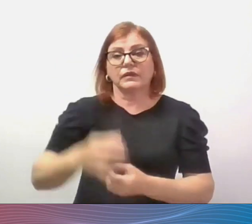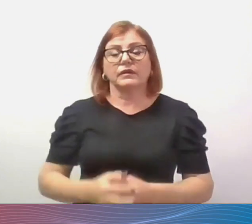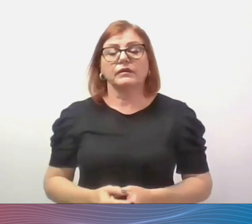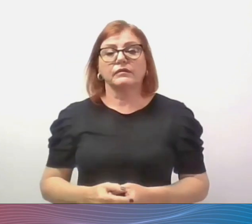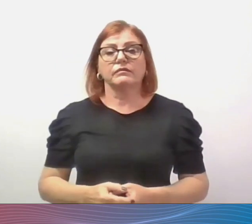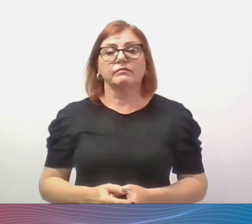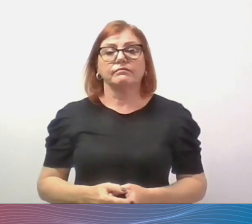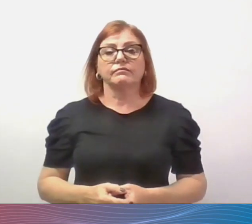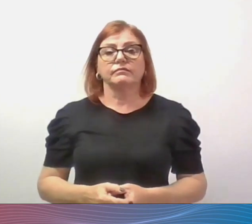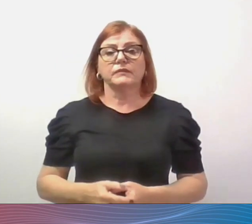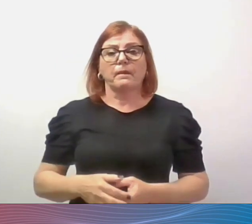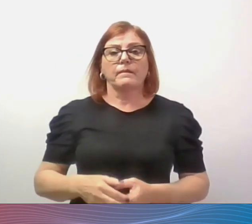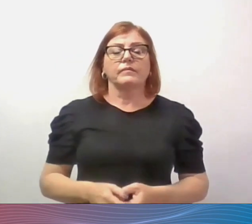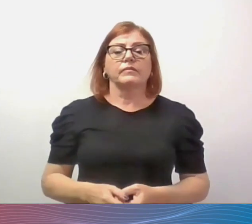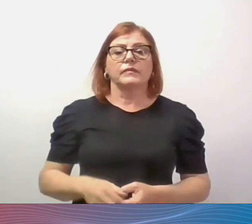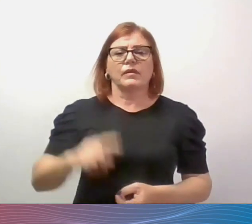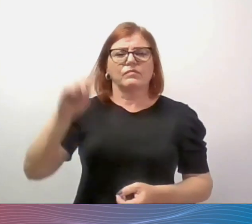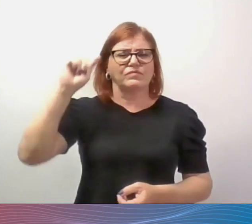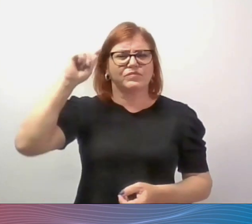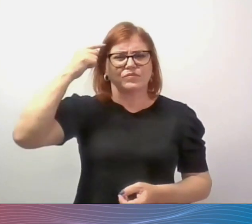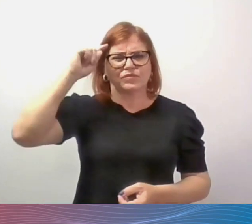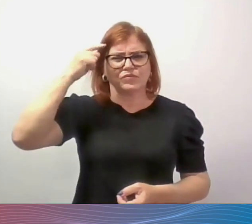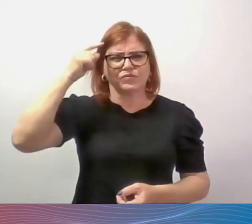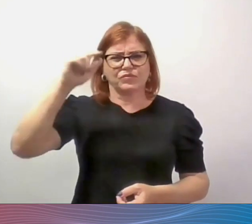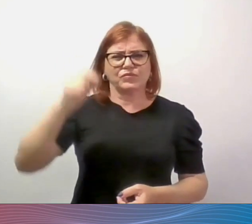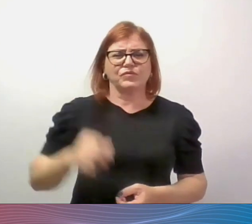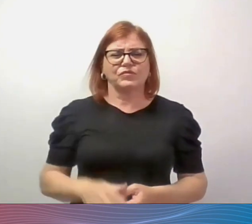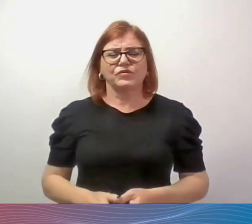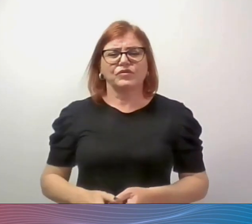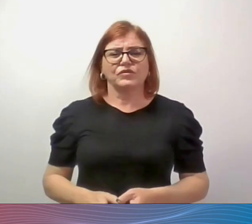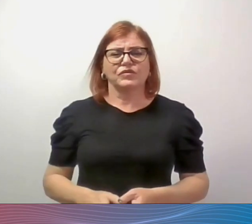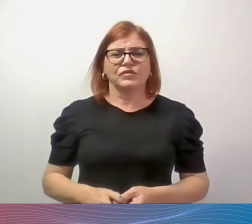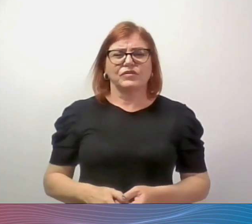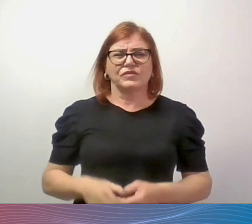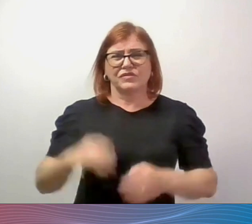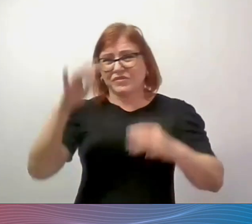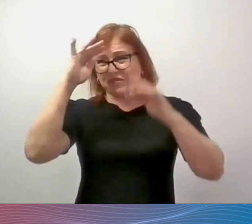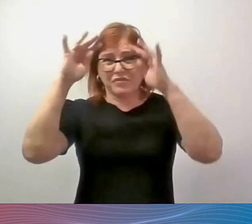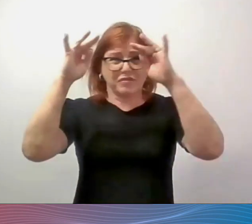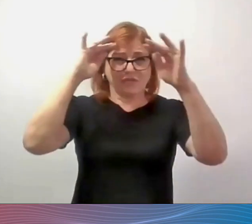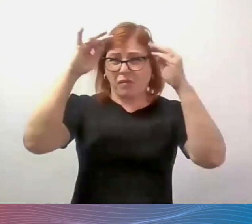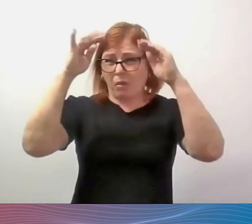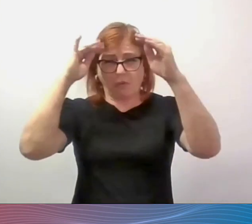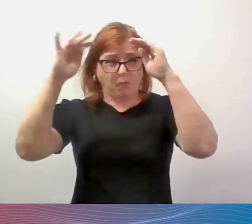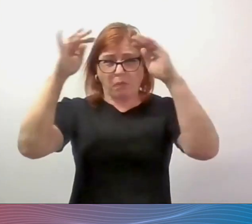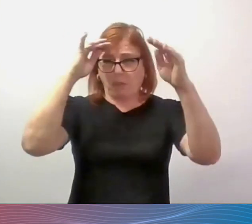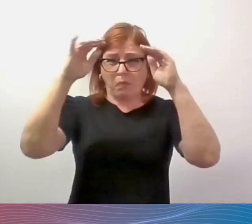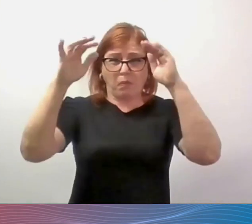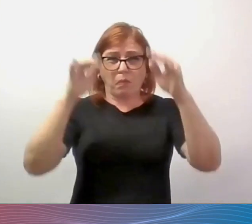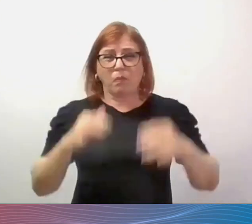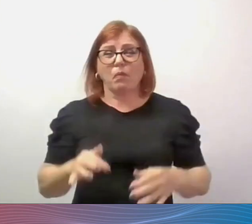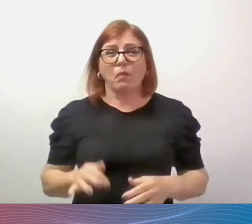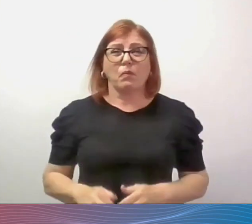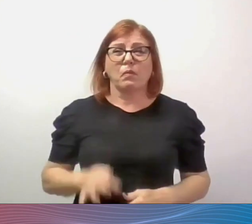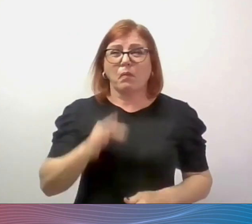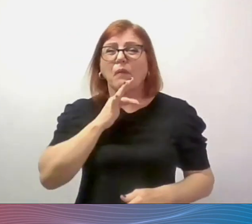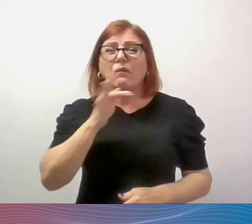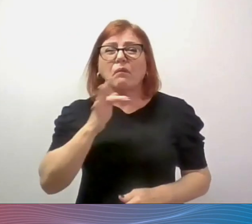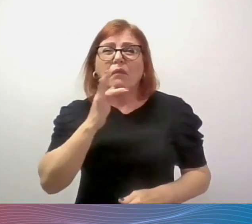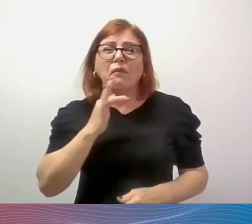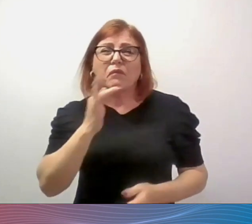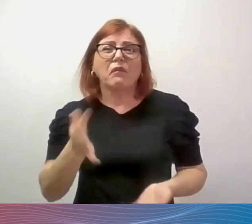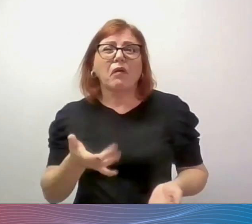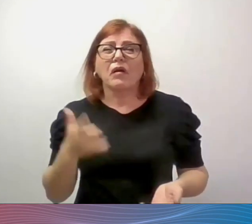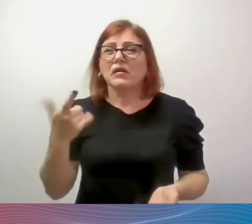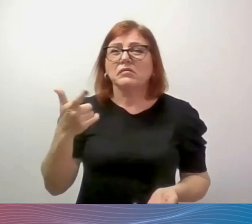It won't give room for impurities, uncleanness. Versículo 4, nem conversação torpe. Verse 4, neither filthiness. Nem